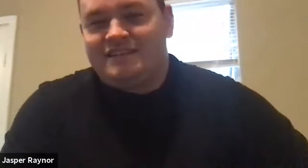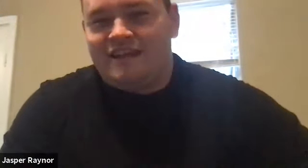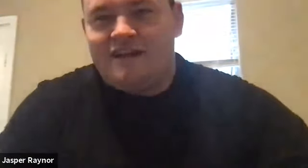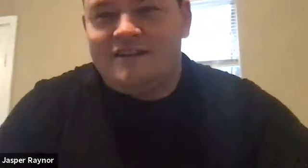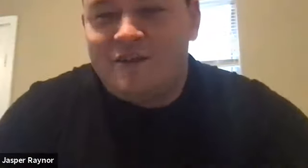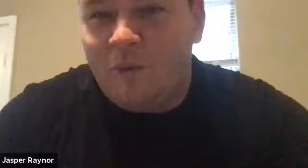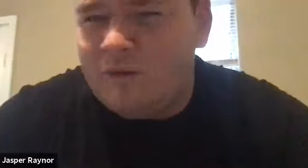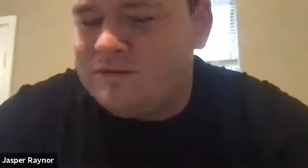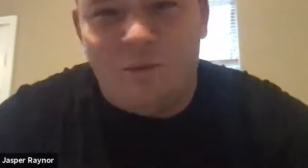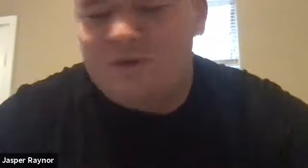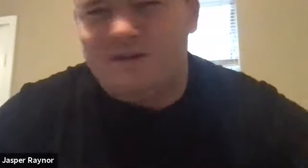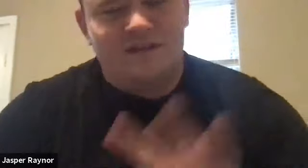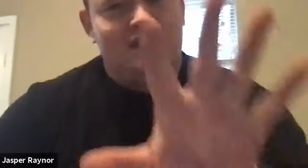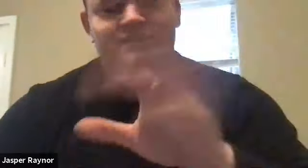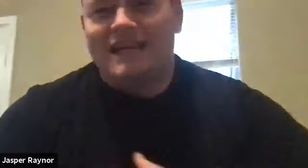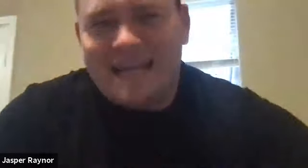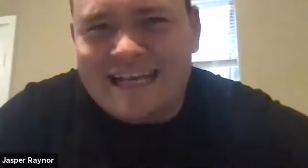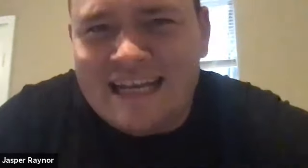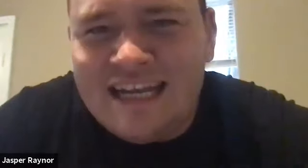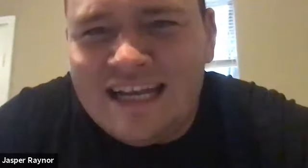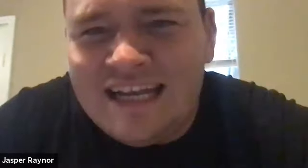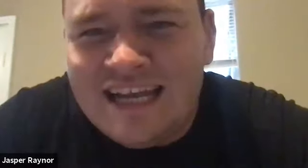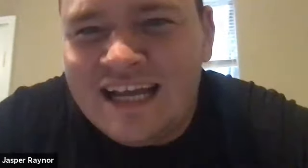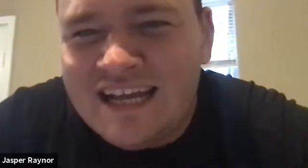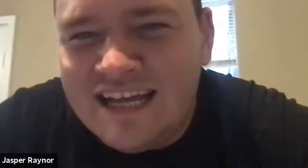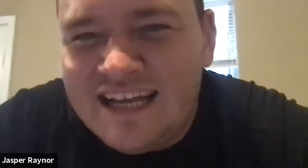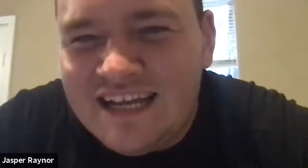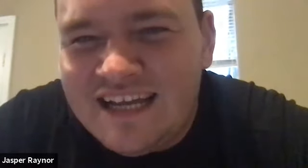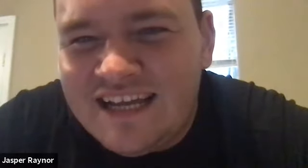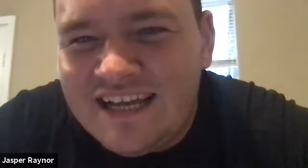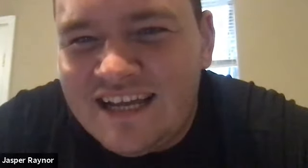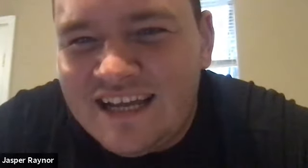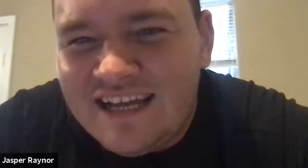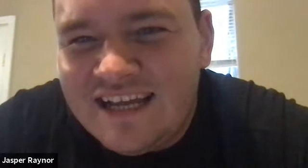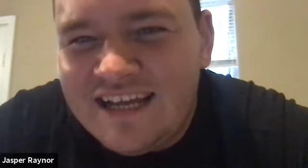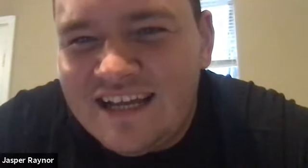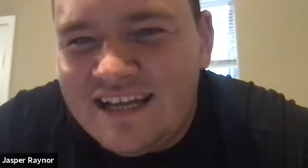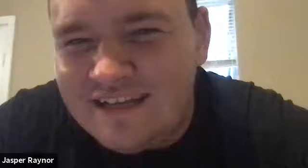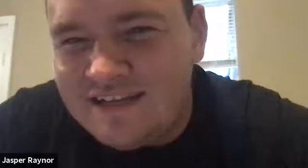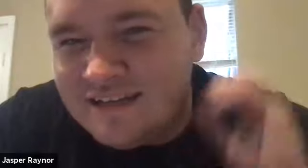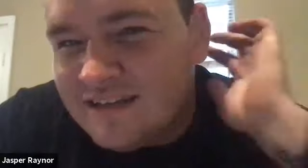The Temple of Satan. Say that again. We actually have a stadium called